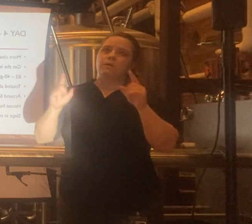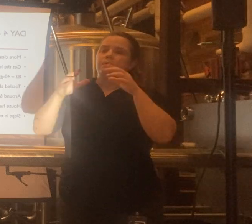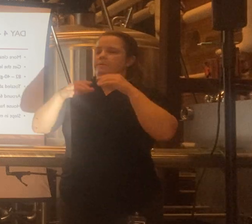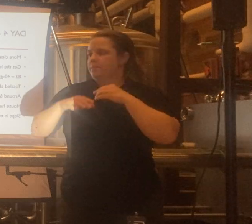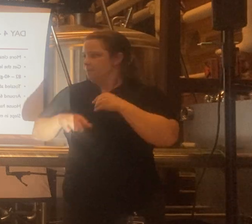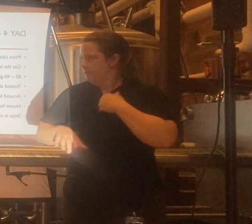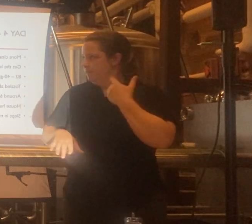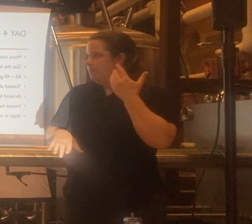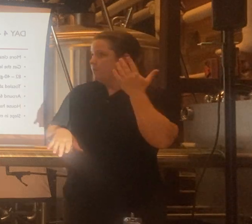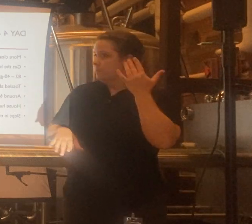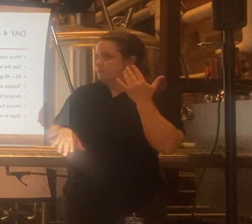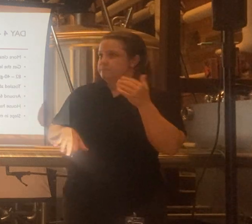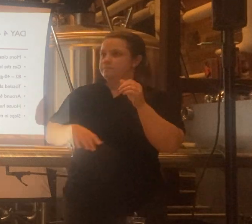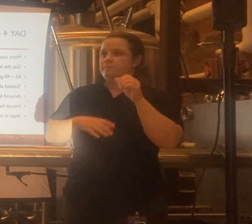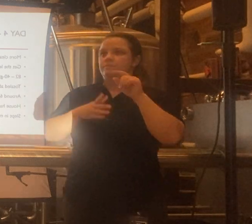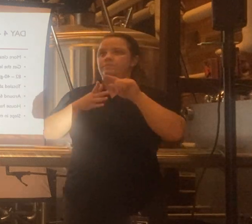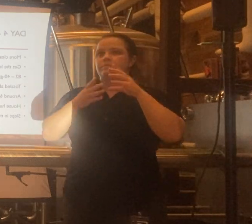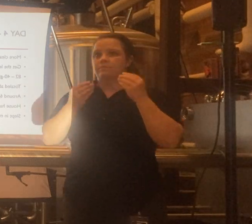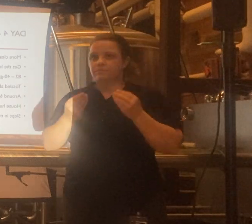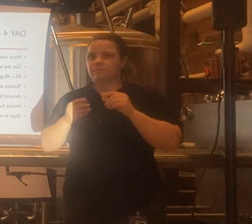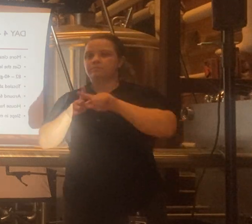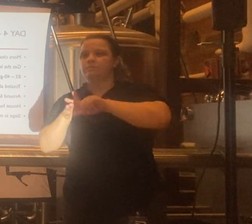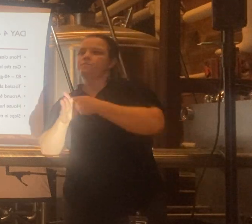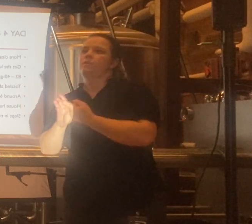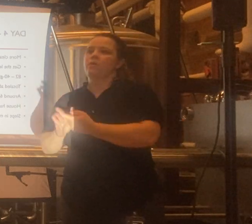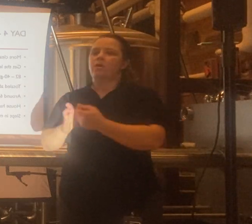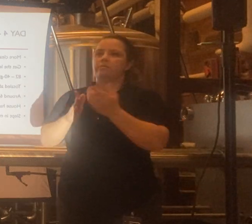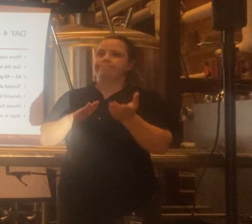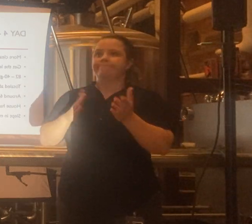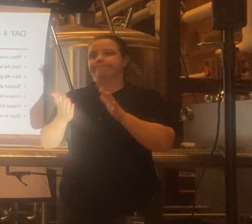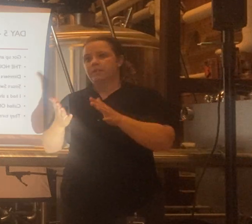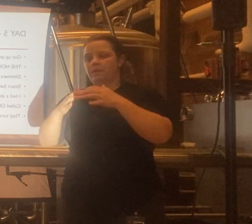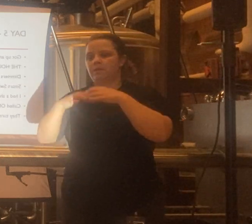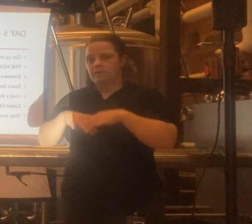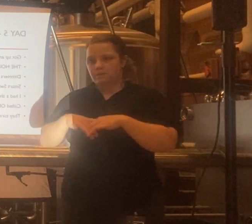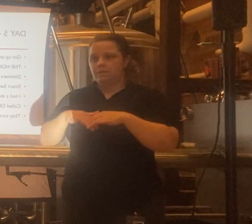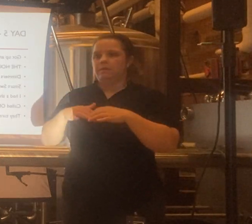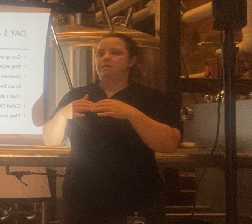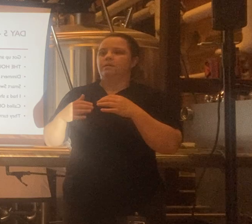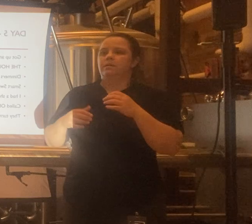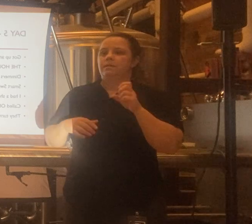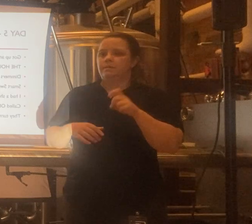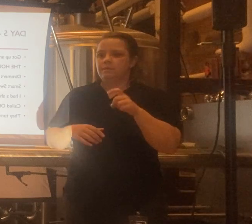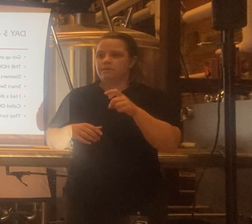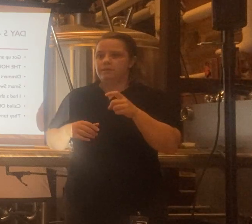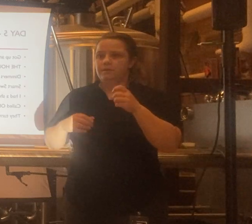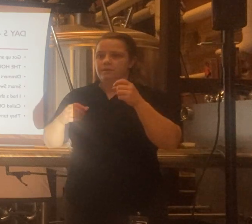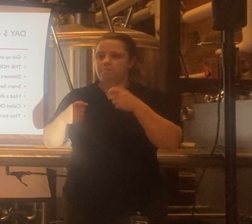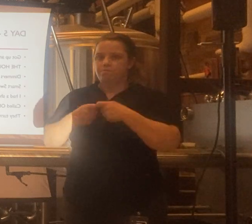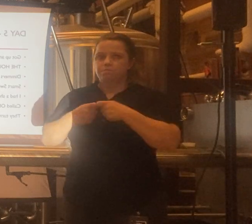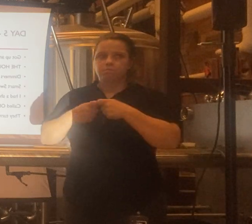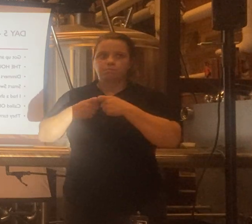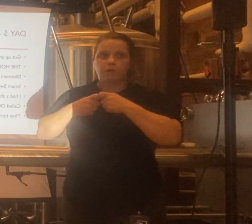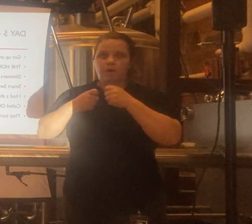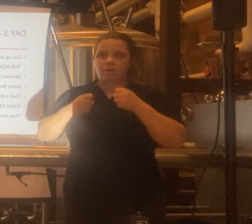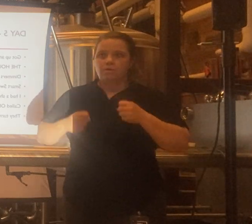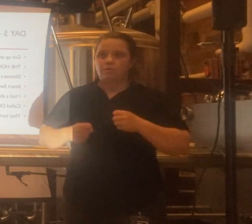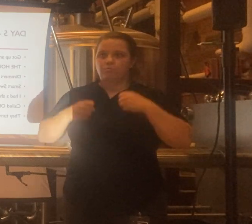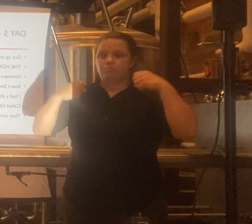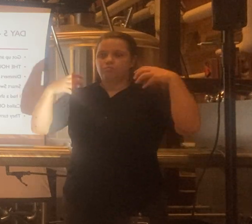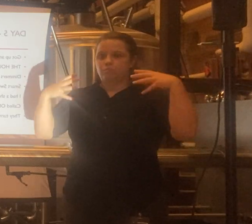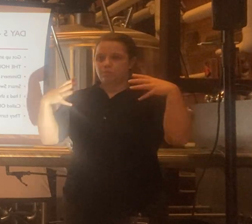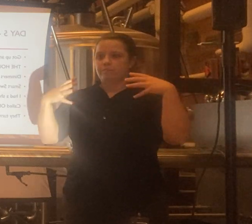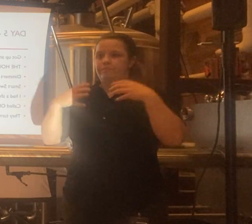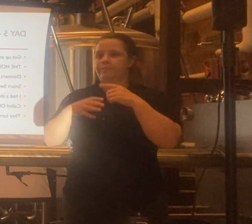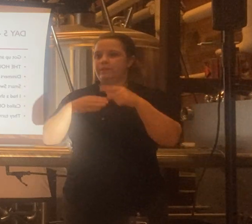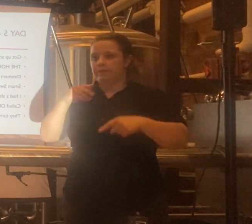starter died and going through that whole power up cycle. So Sunday, we woke up Sunday morning, started turning on the